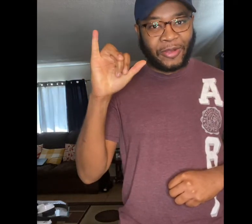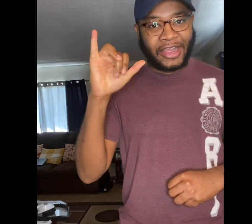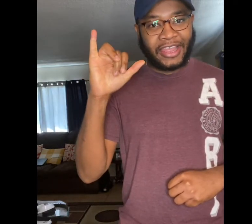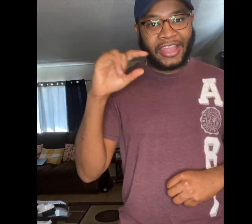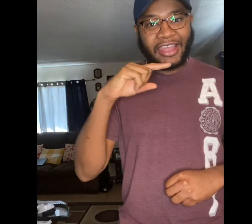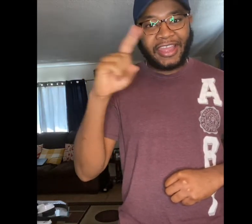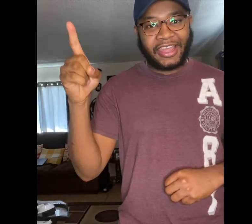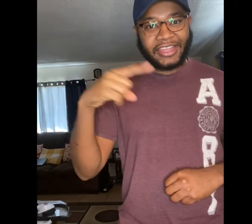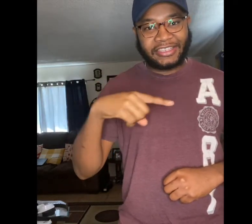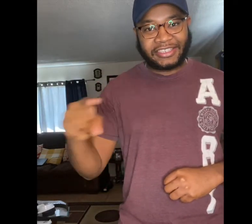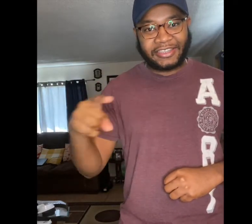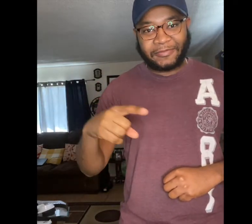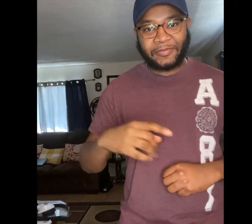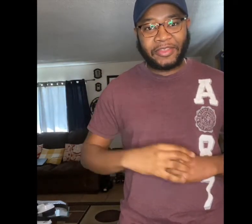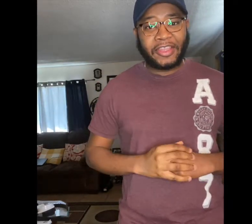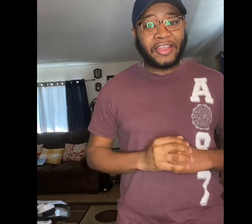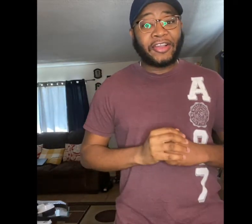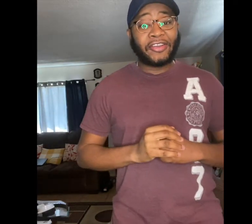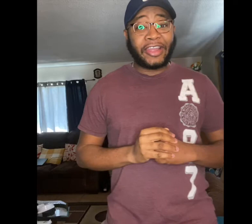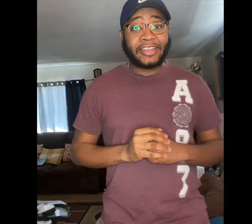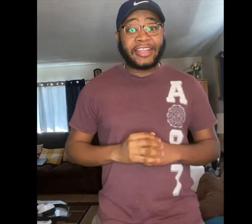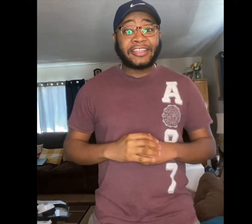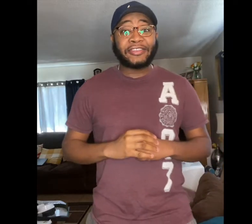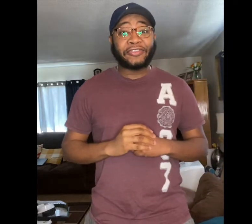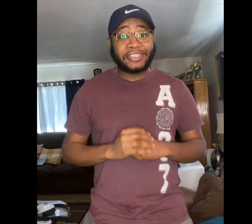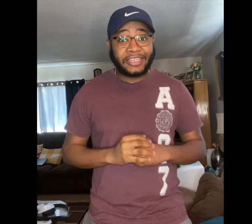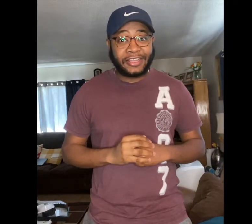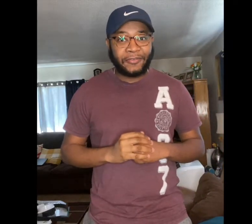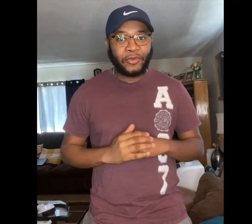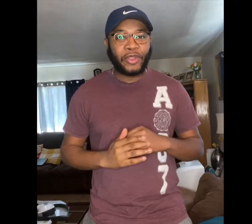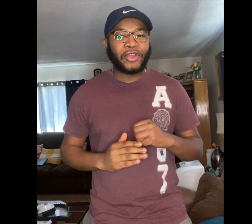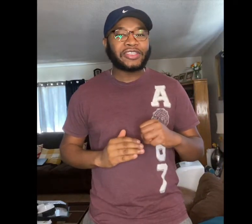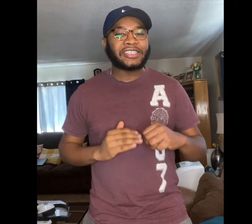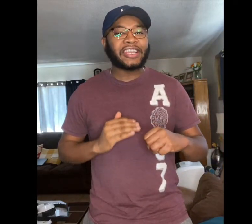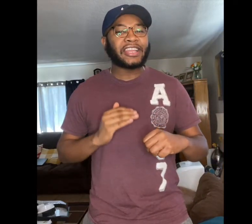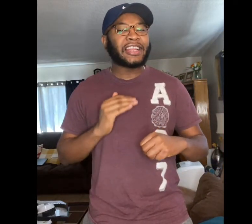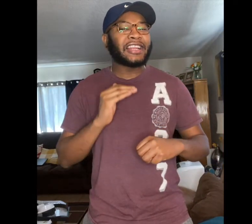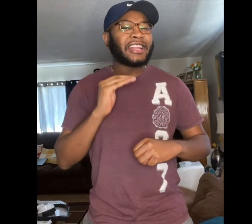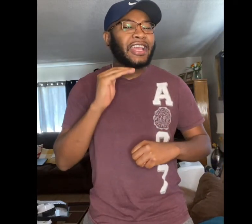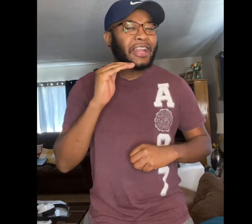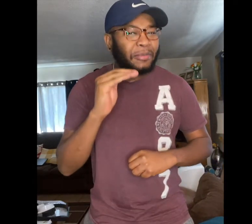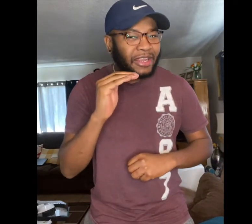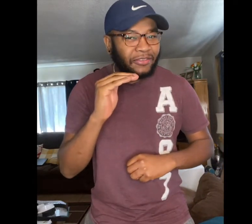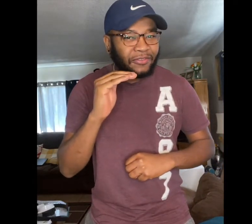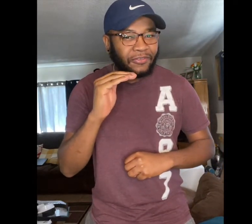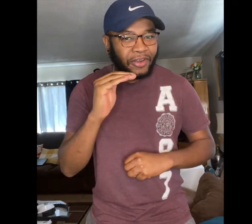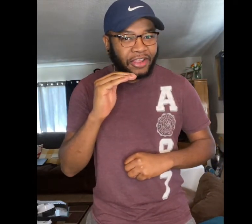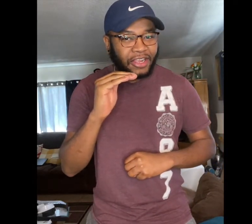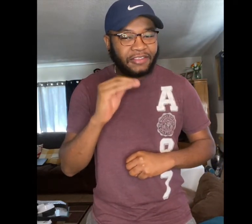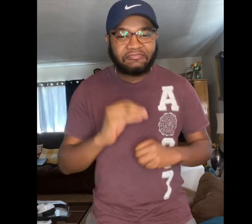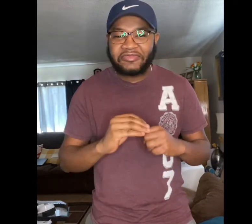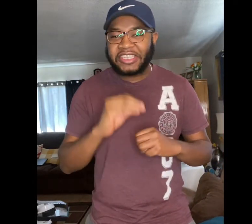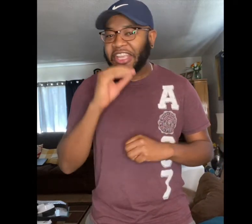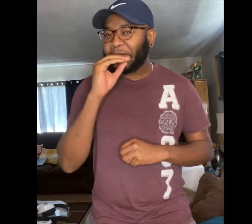Y, and Z. All right, so for today, we're going to take it a little bit further, take it up a